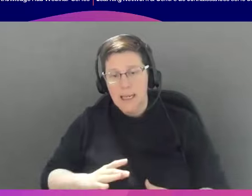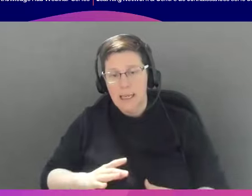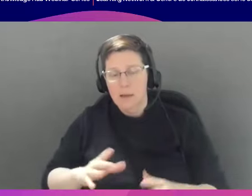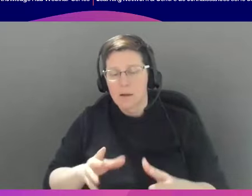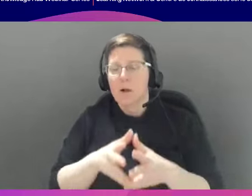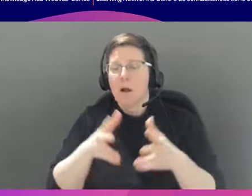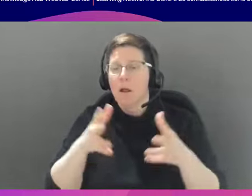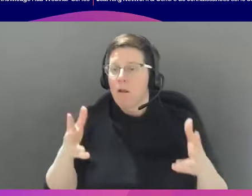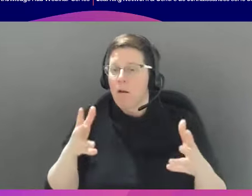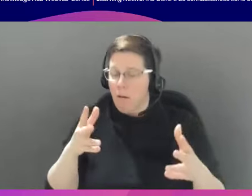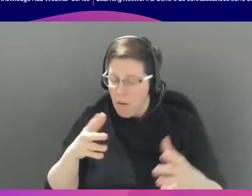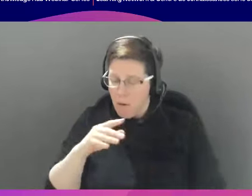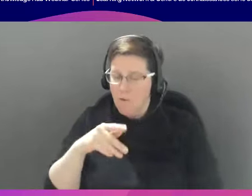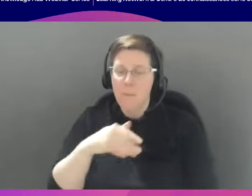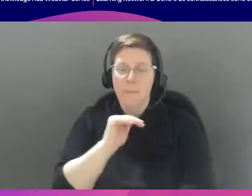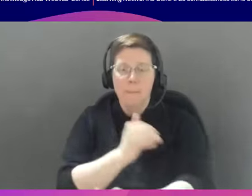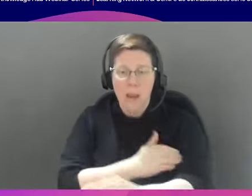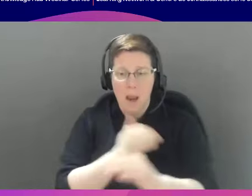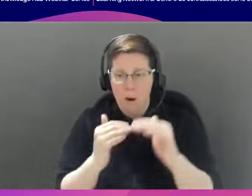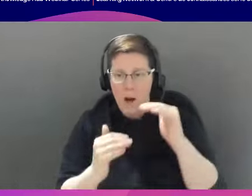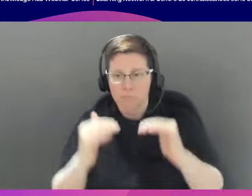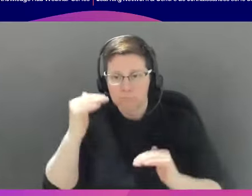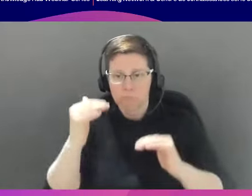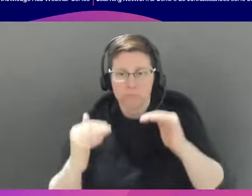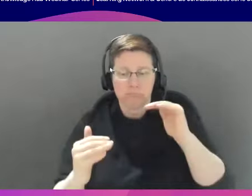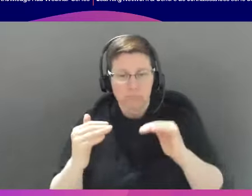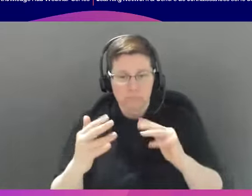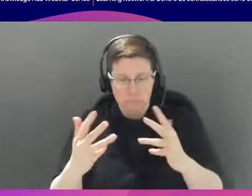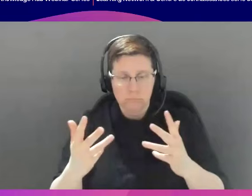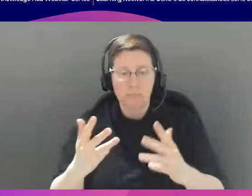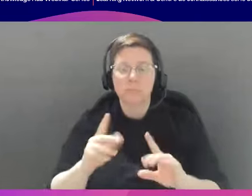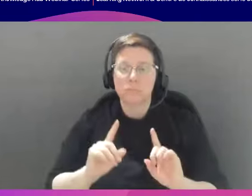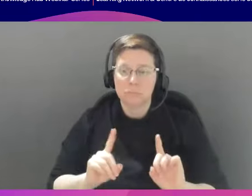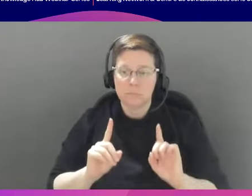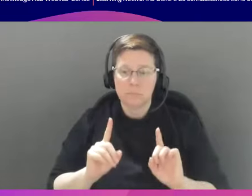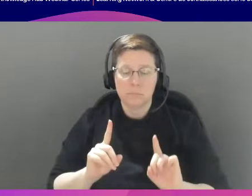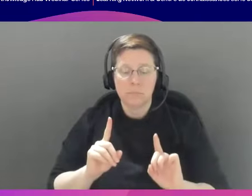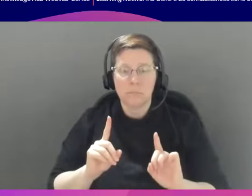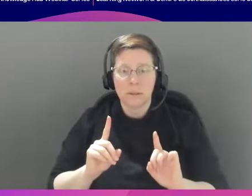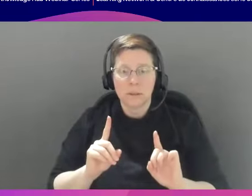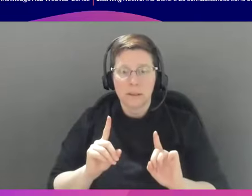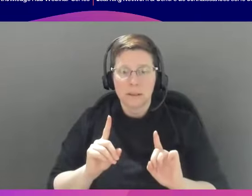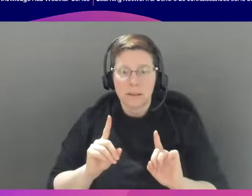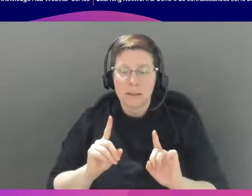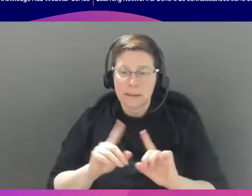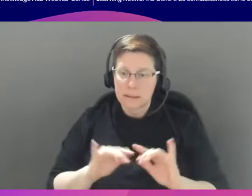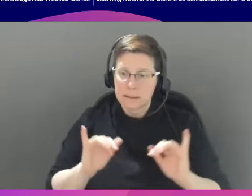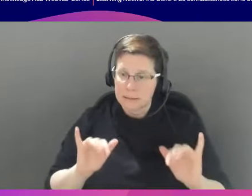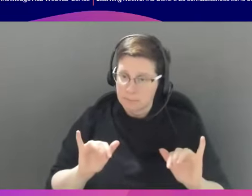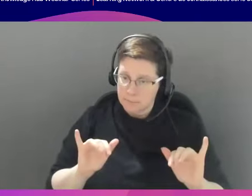fundamental power imbalances and dynamics present. But despite this, there still